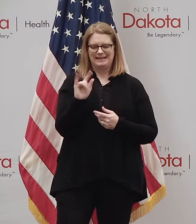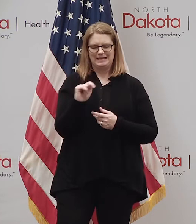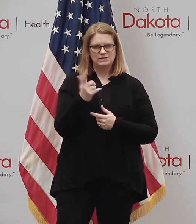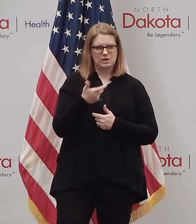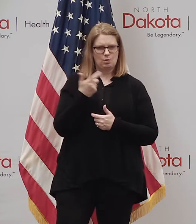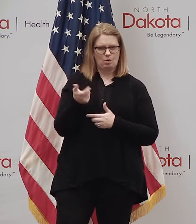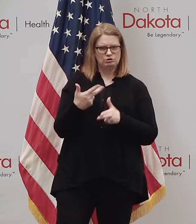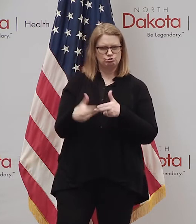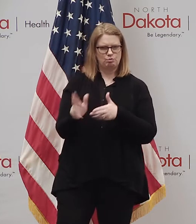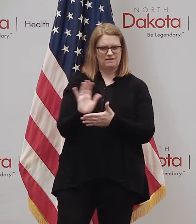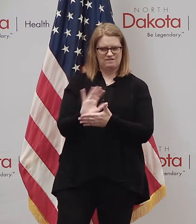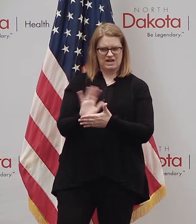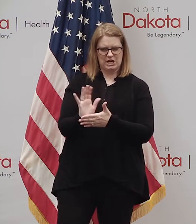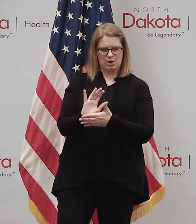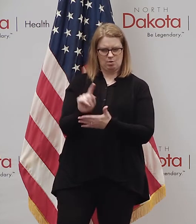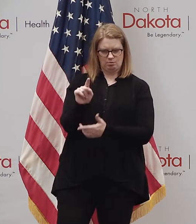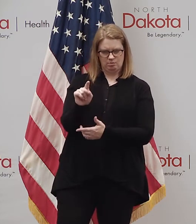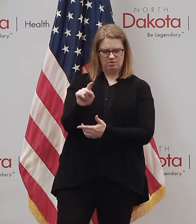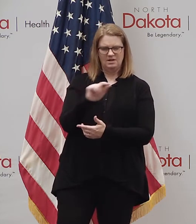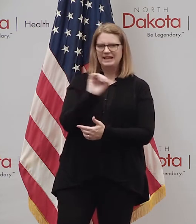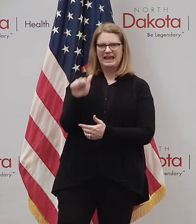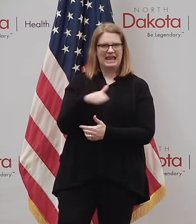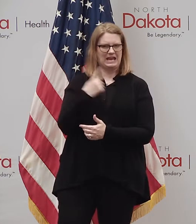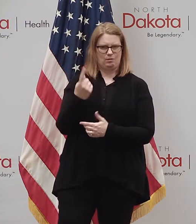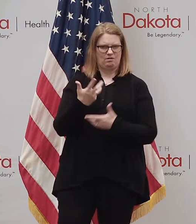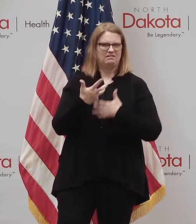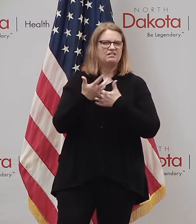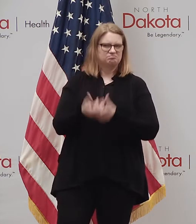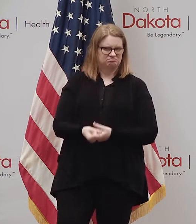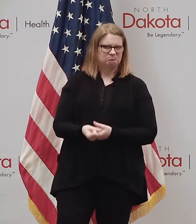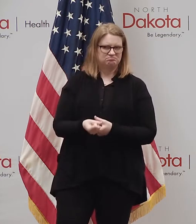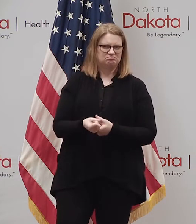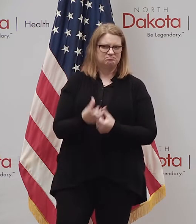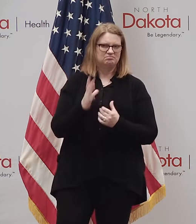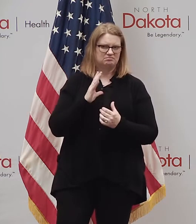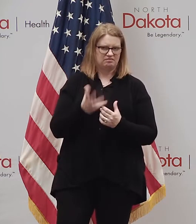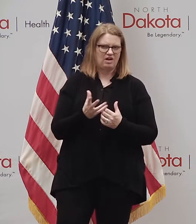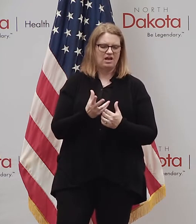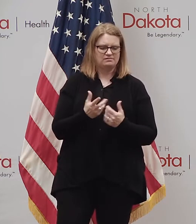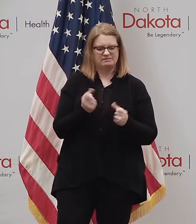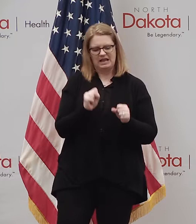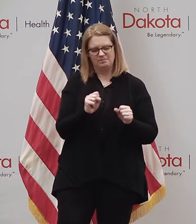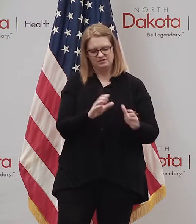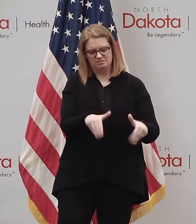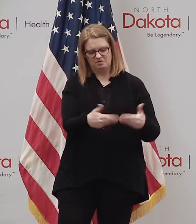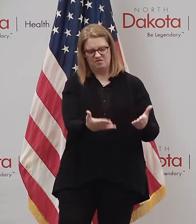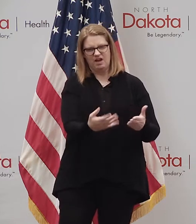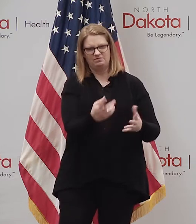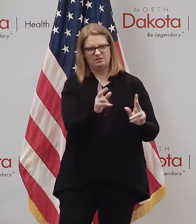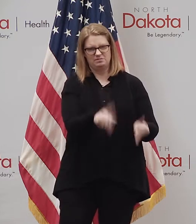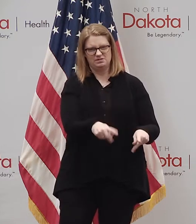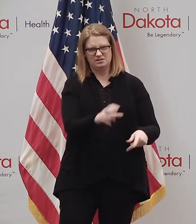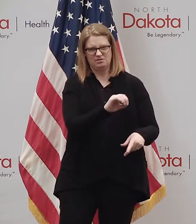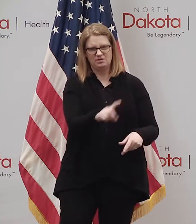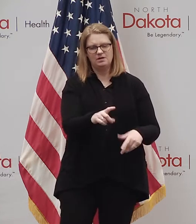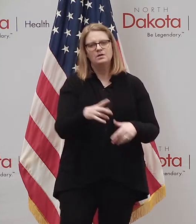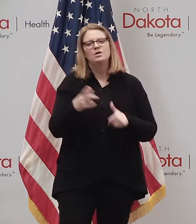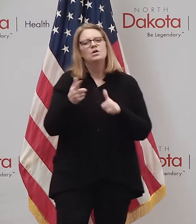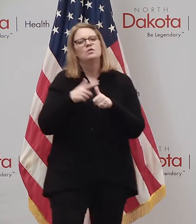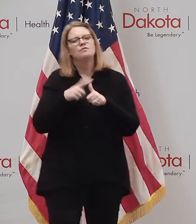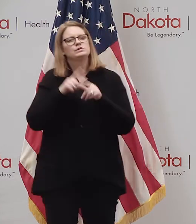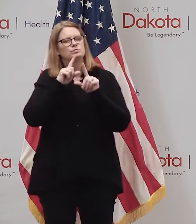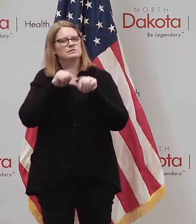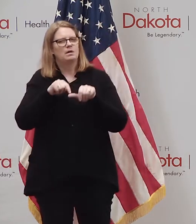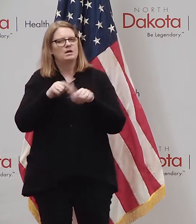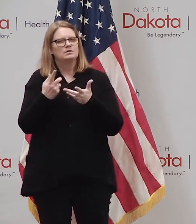a short little video, and anybody can confidently deliver this and save a life. We know that most first responders and